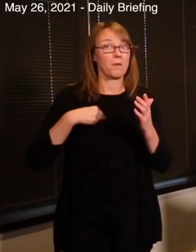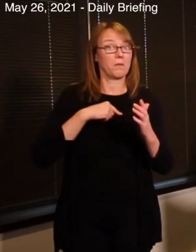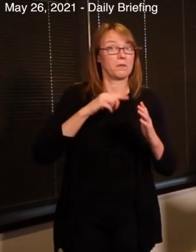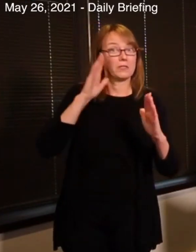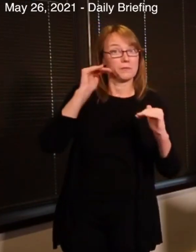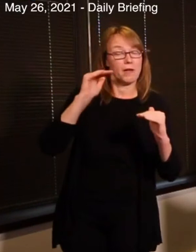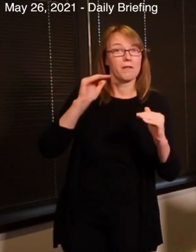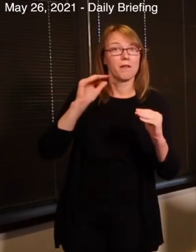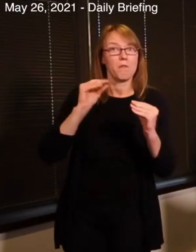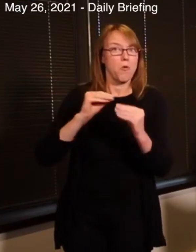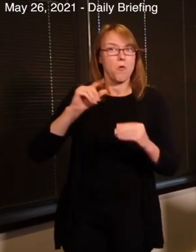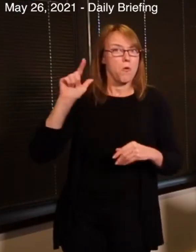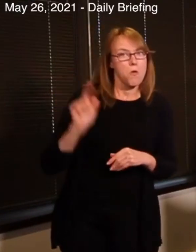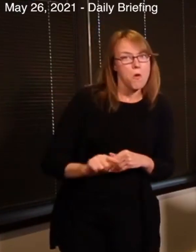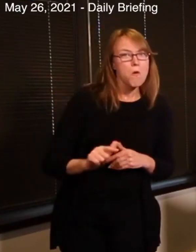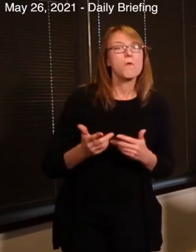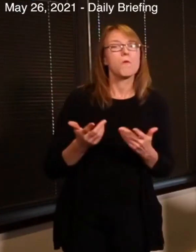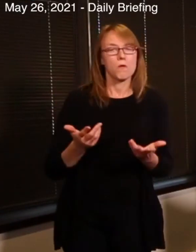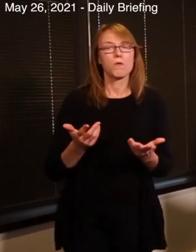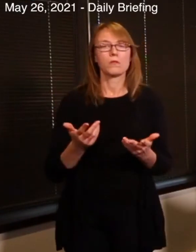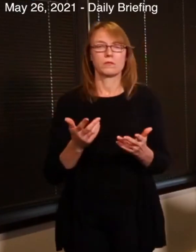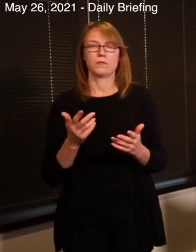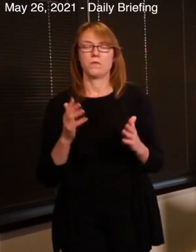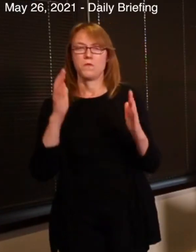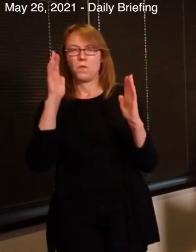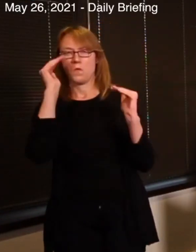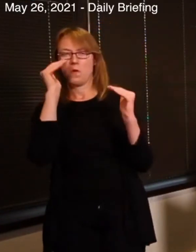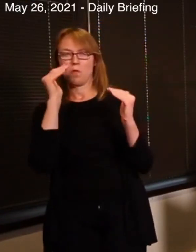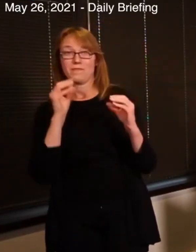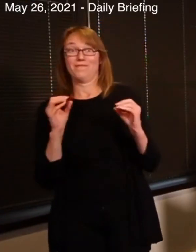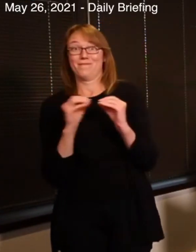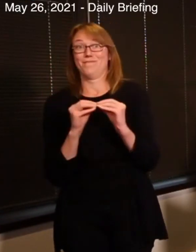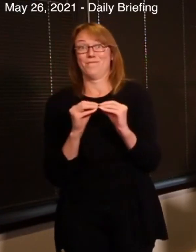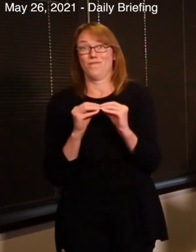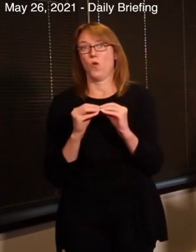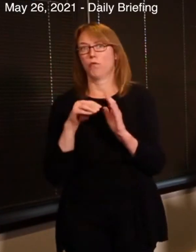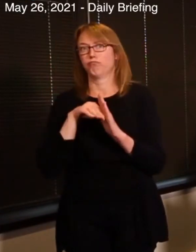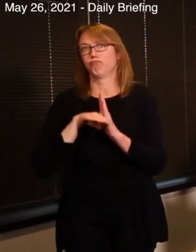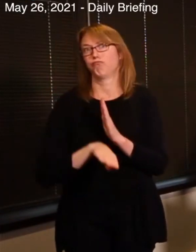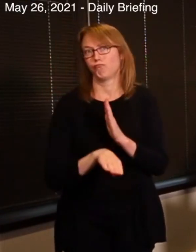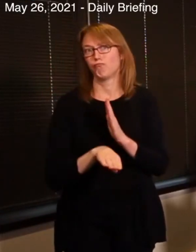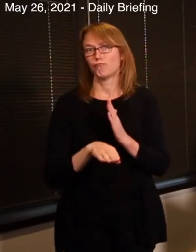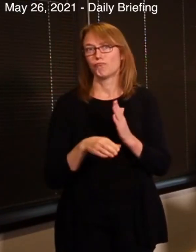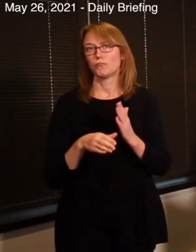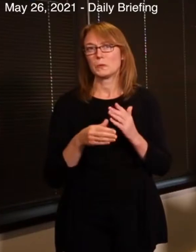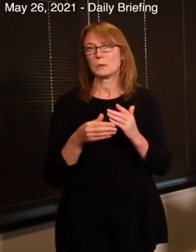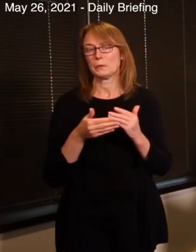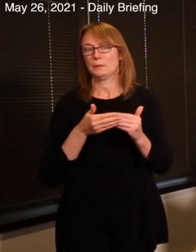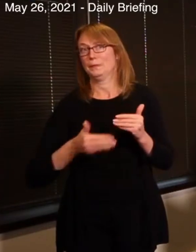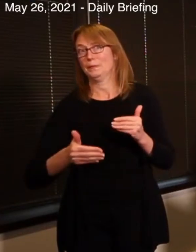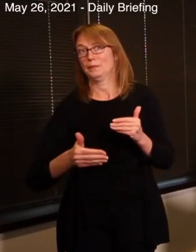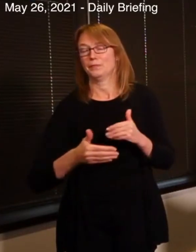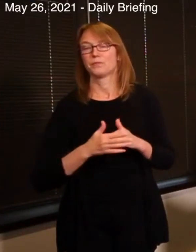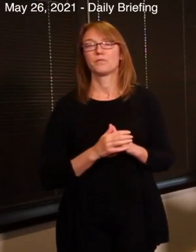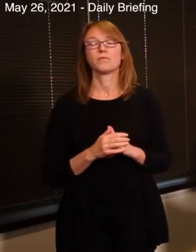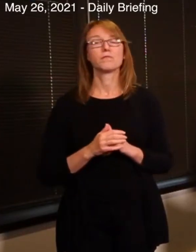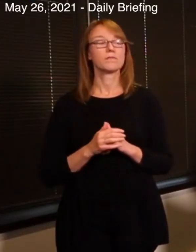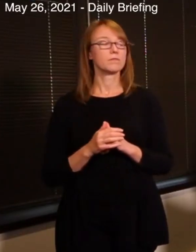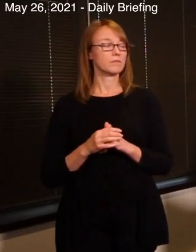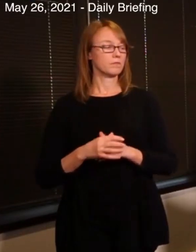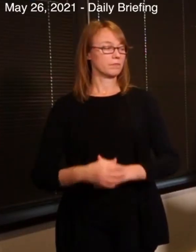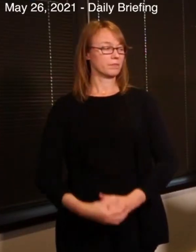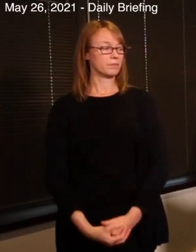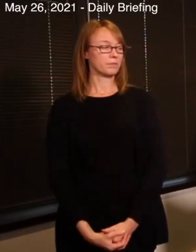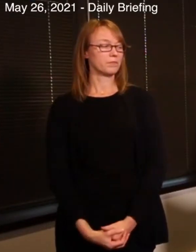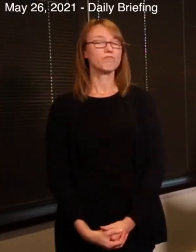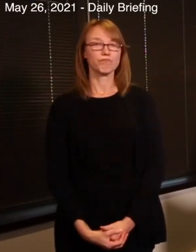love to see that number come down even more. Looking at our epi curves from across the region, not a whole lot to